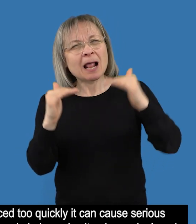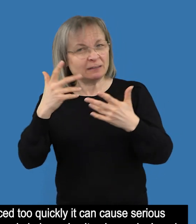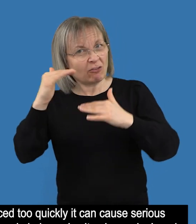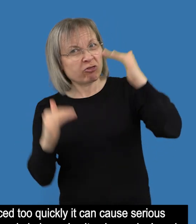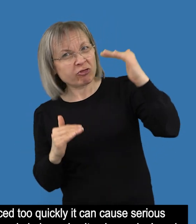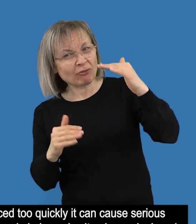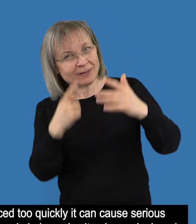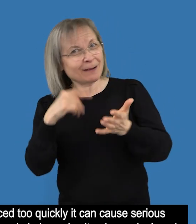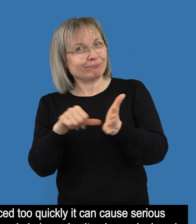minerals.